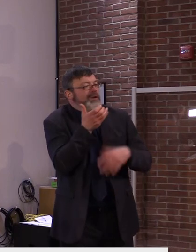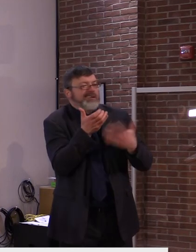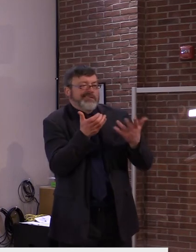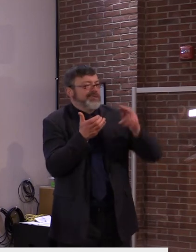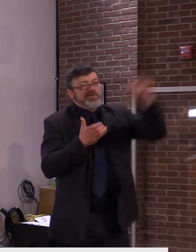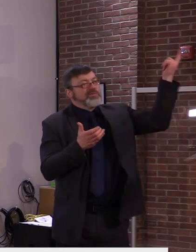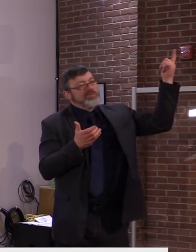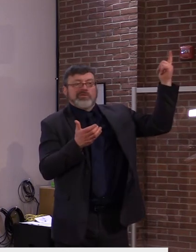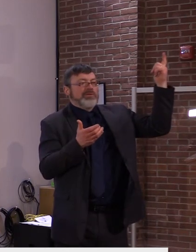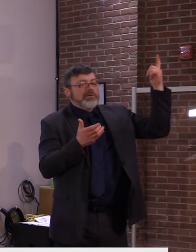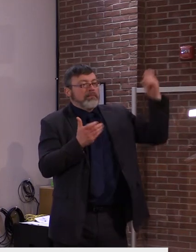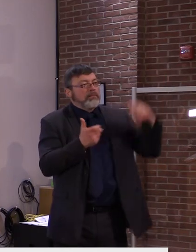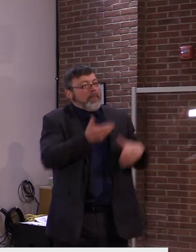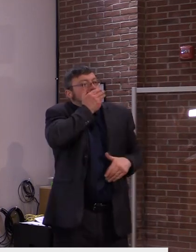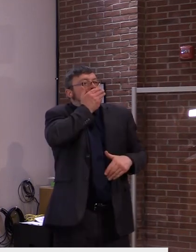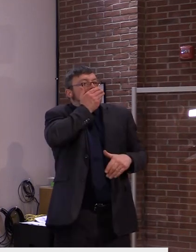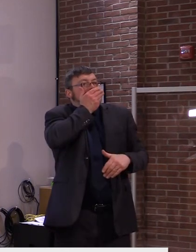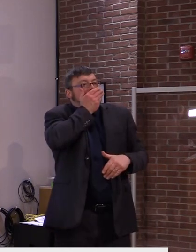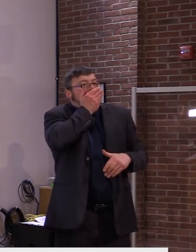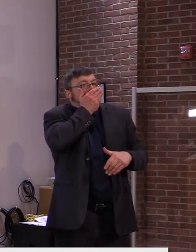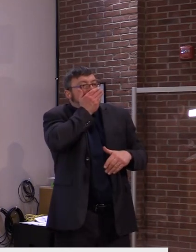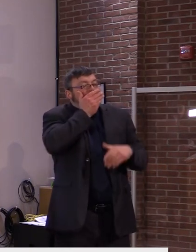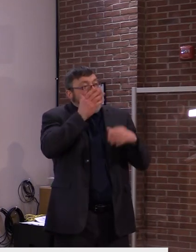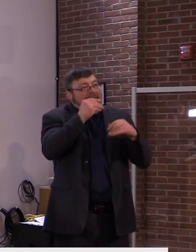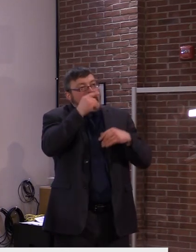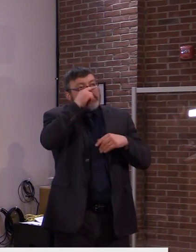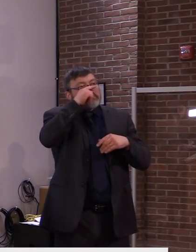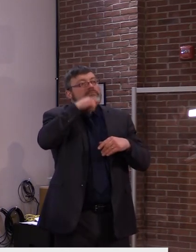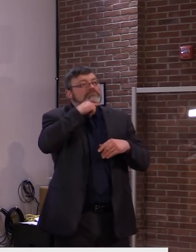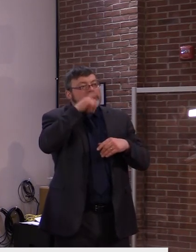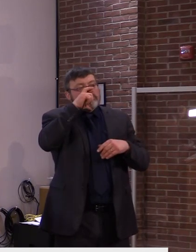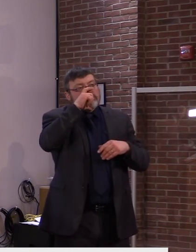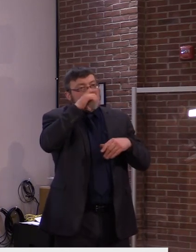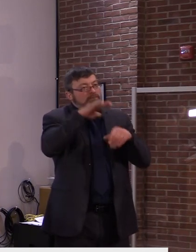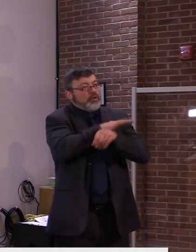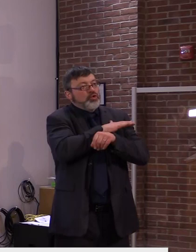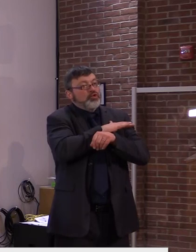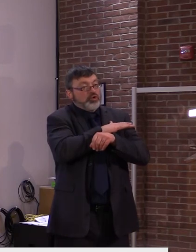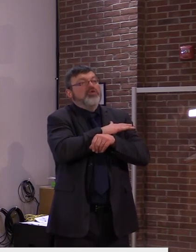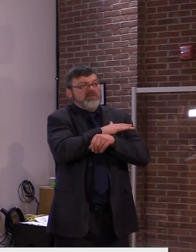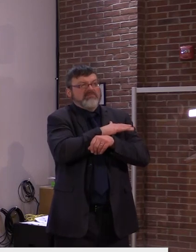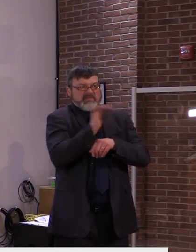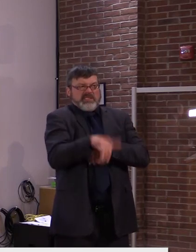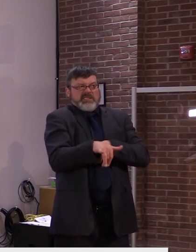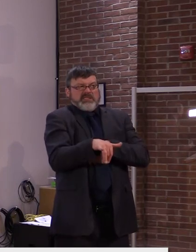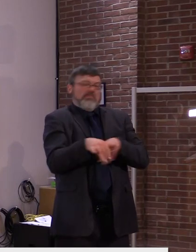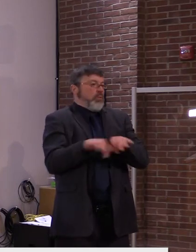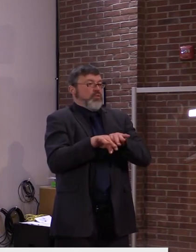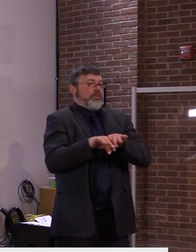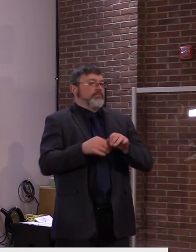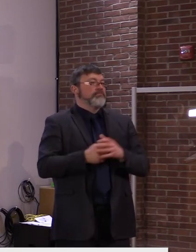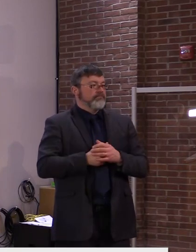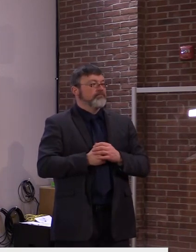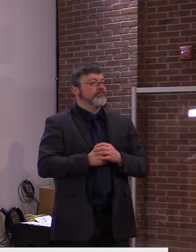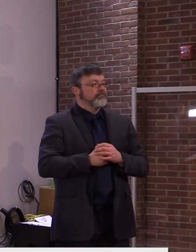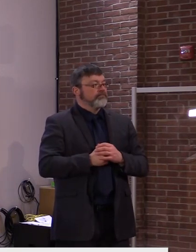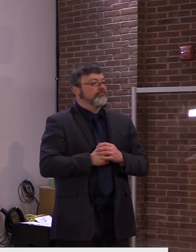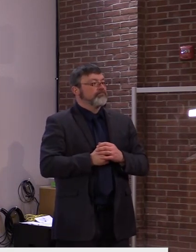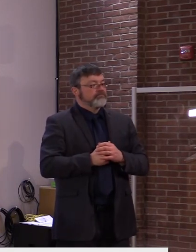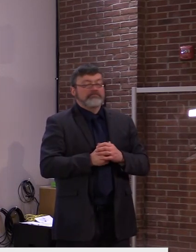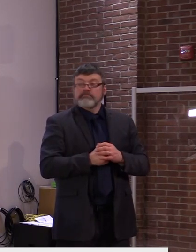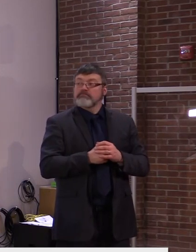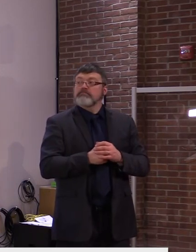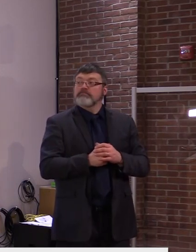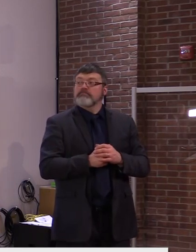to wear a mask, period. But if you are concerned about the fit of your mask or want that additional degree